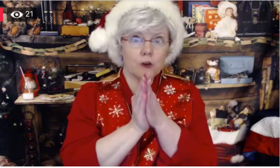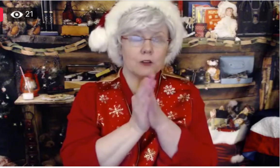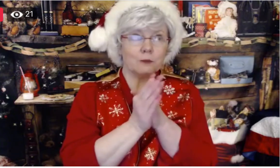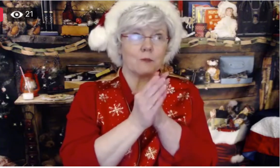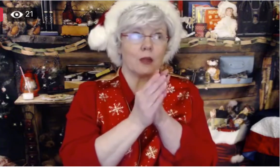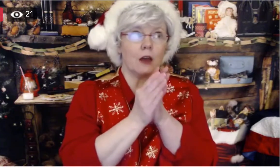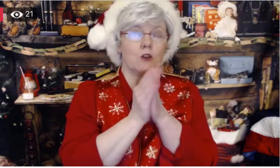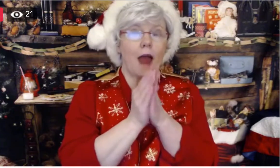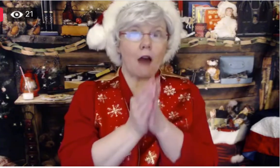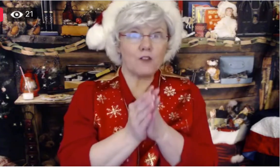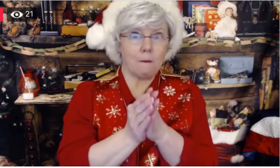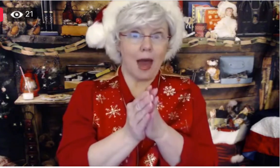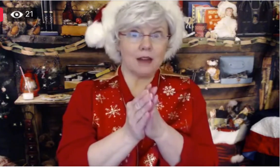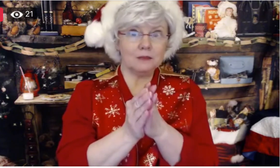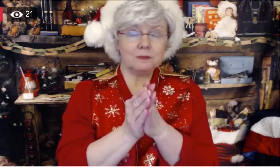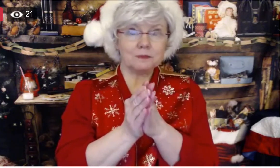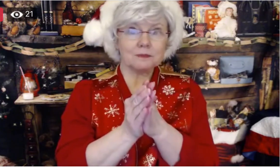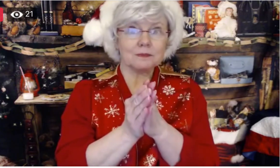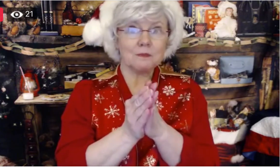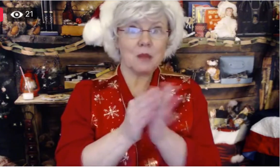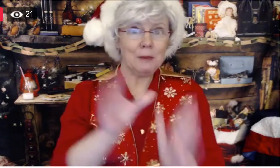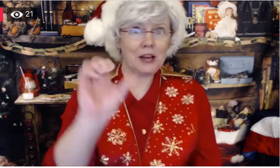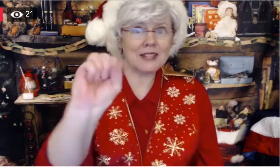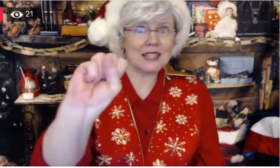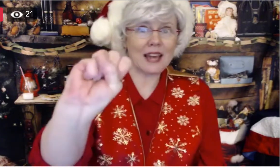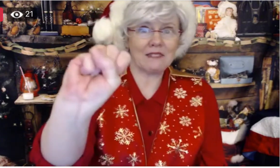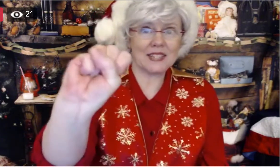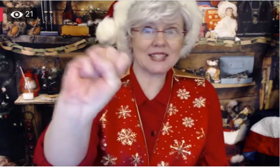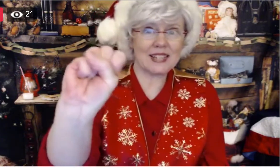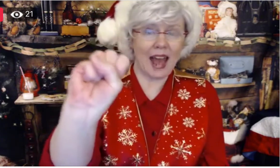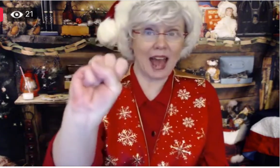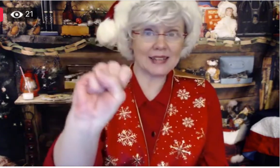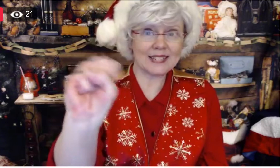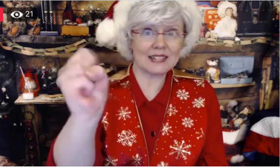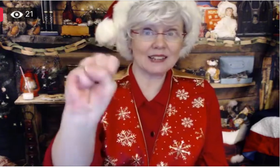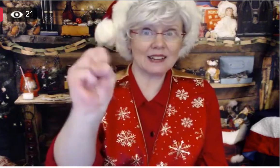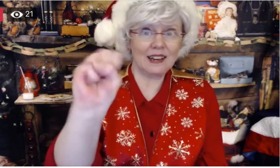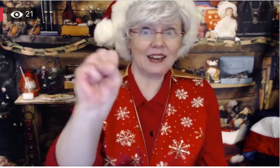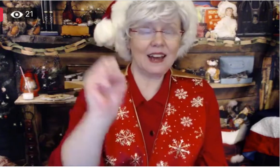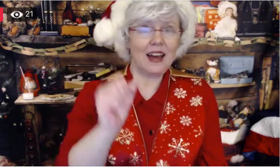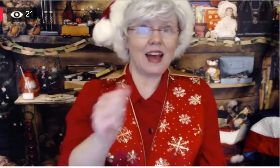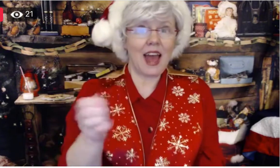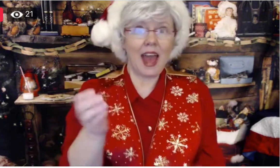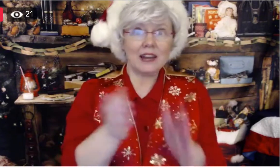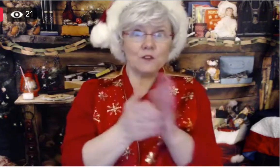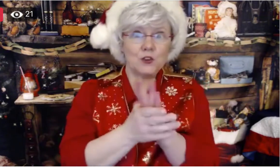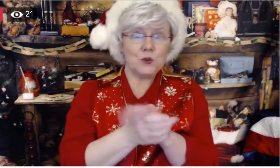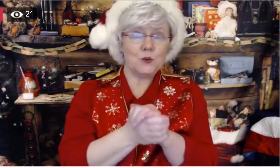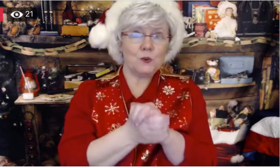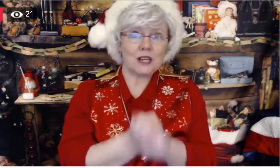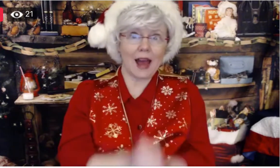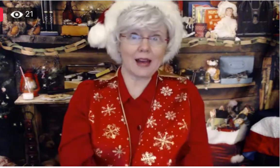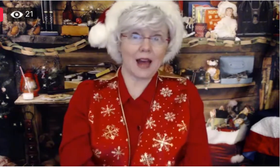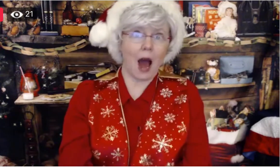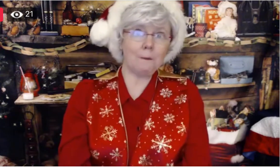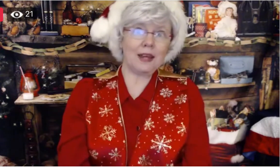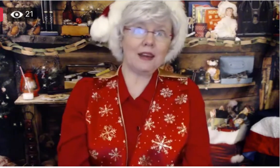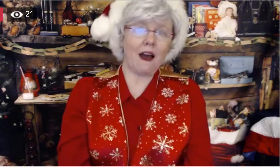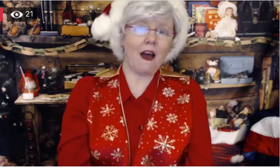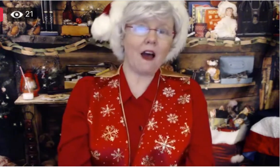learn your alphabet because like this is an S, and if you would like a copy of